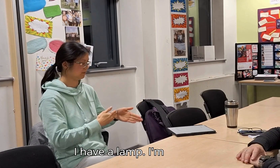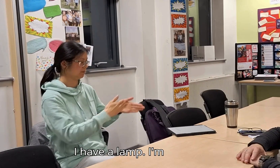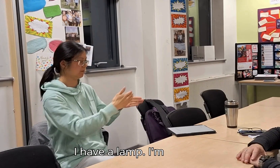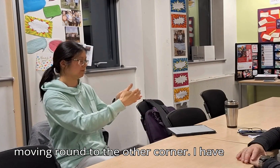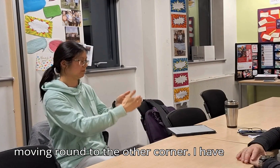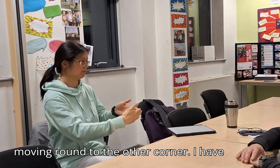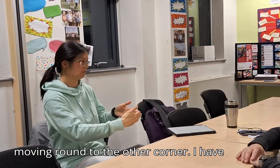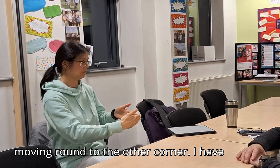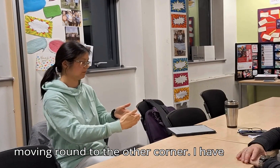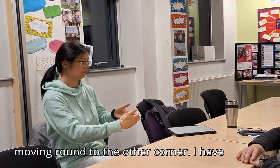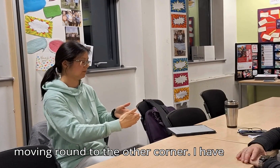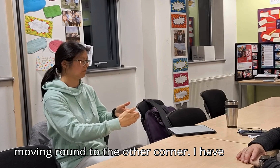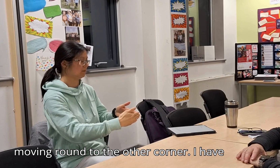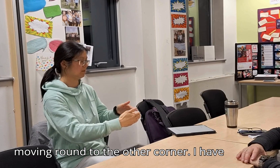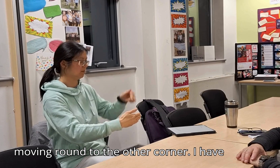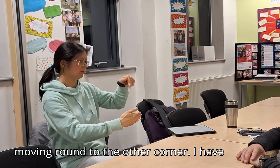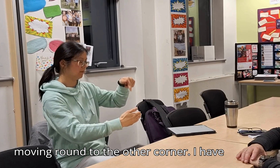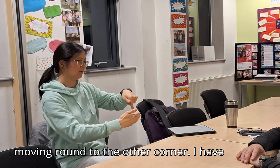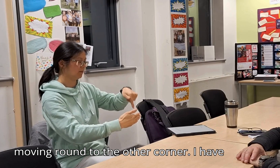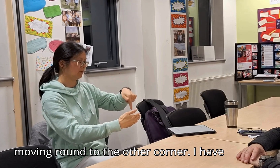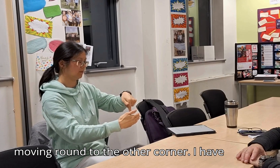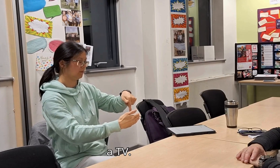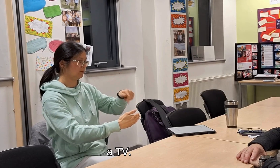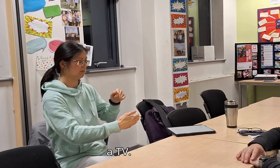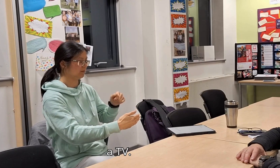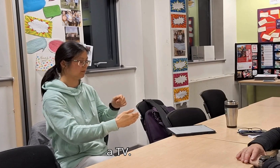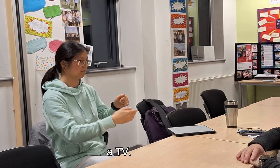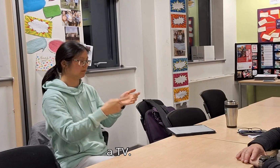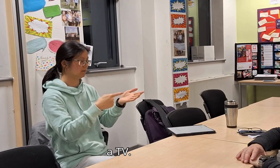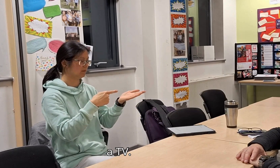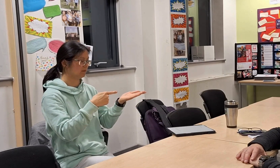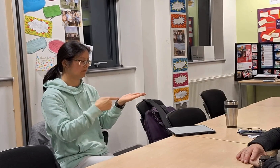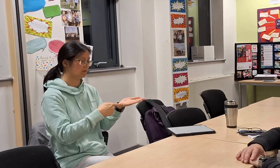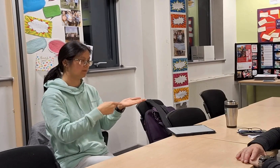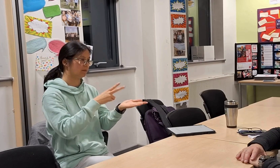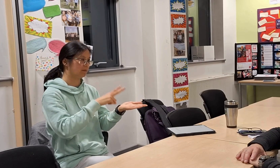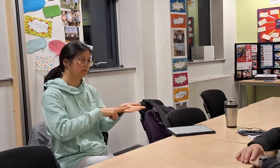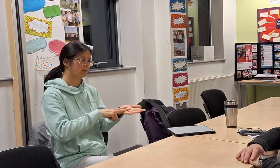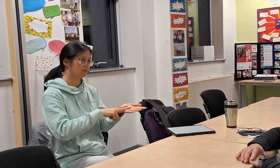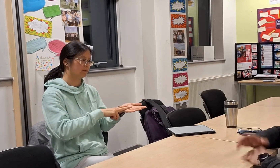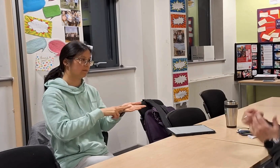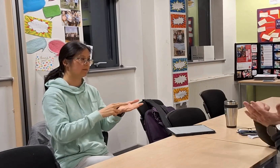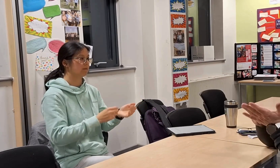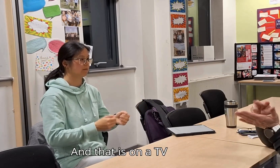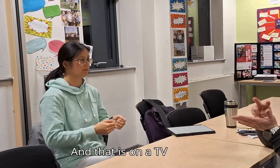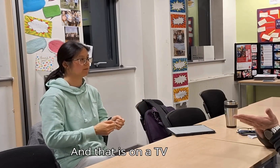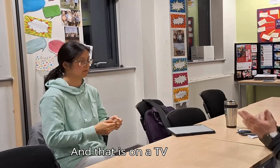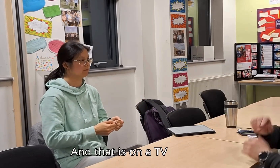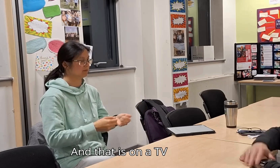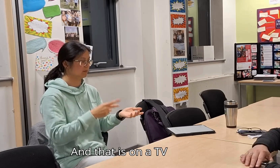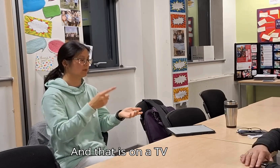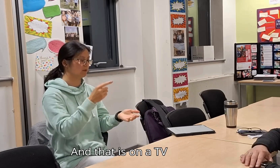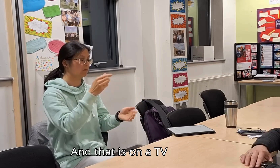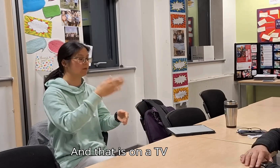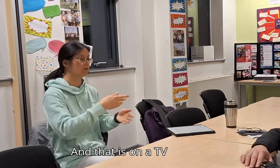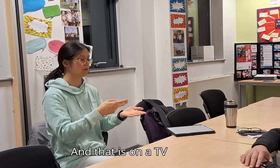And moving round to the other corner, I have a TV, and that is on